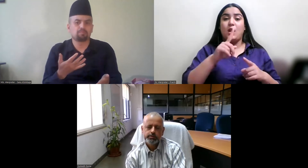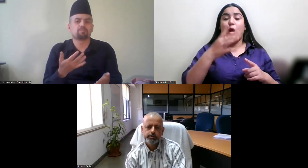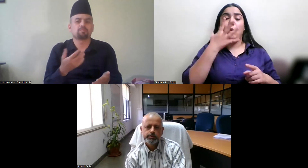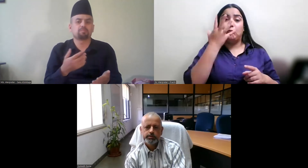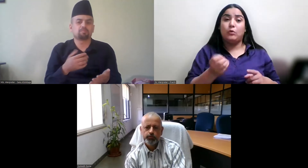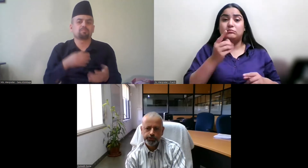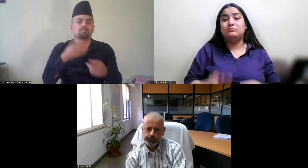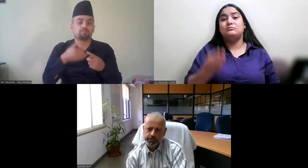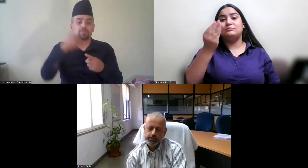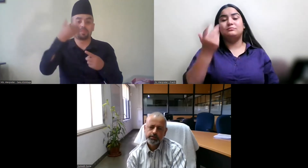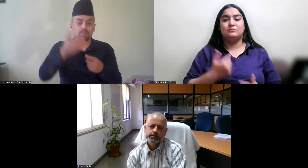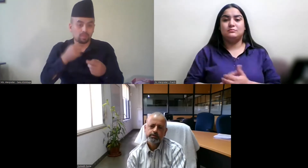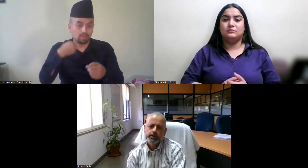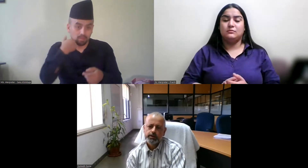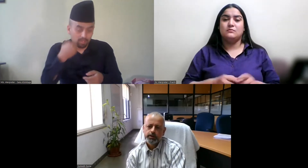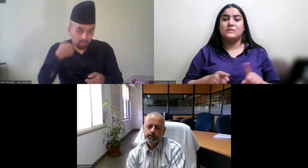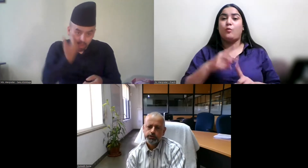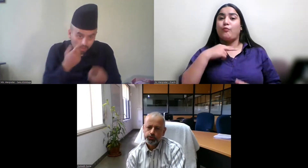persuasion, voicing,